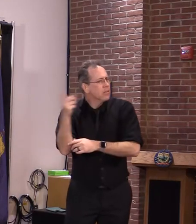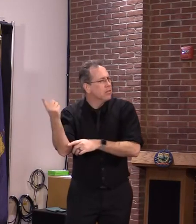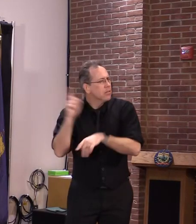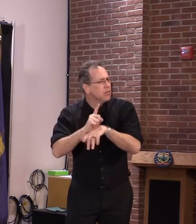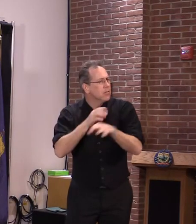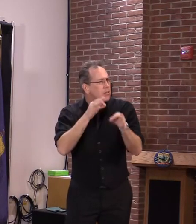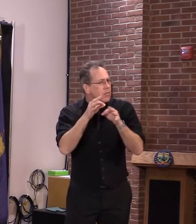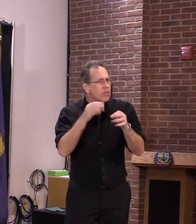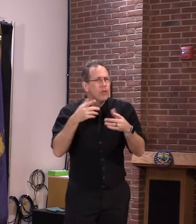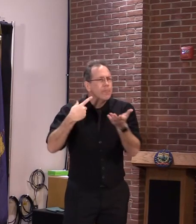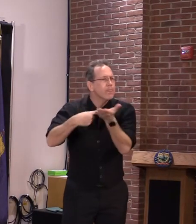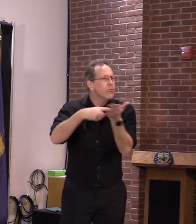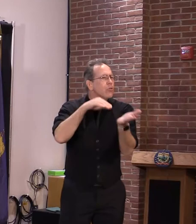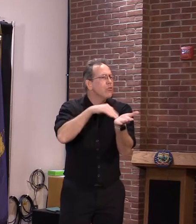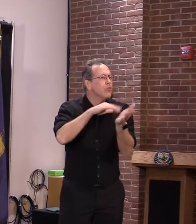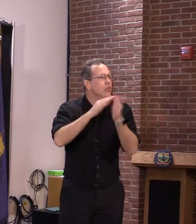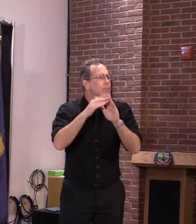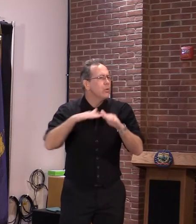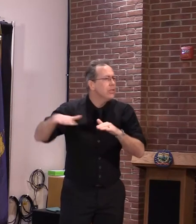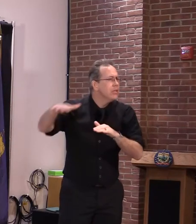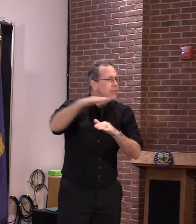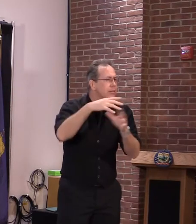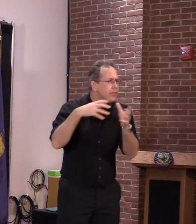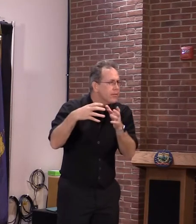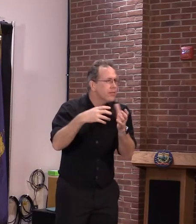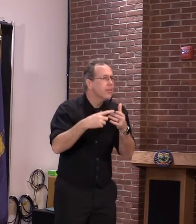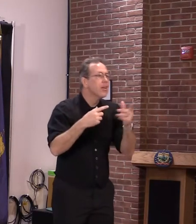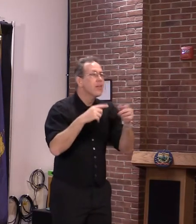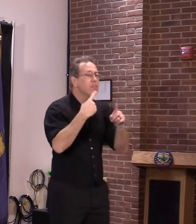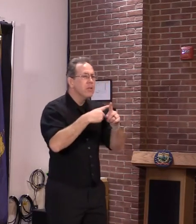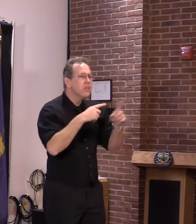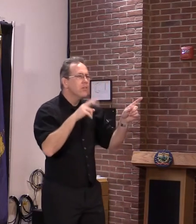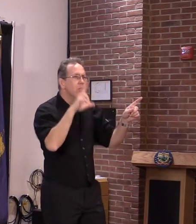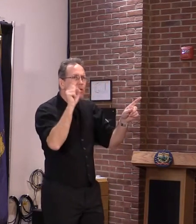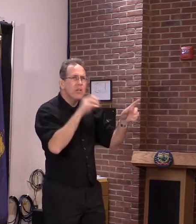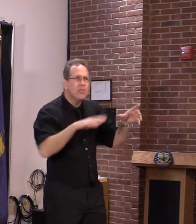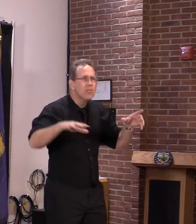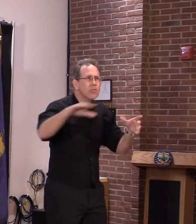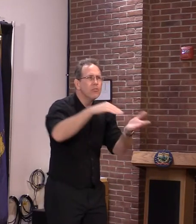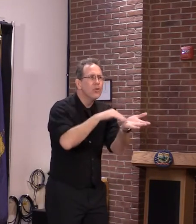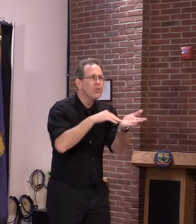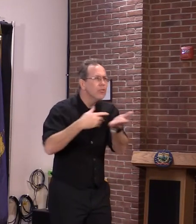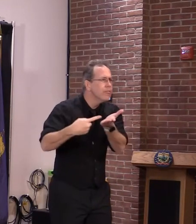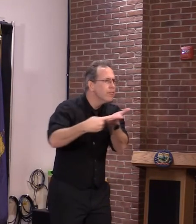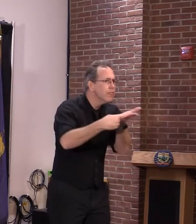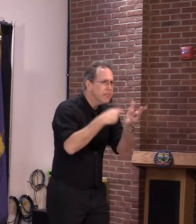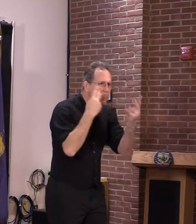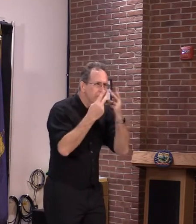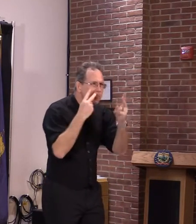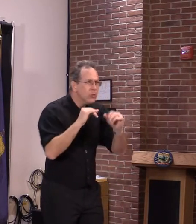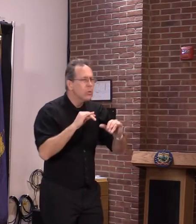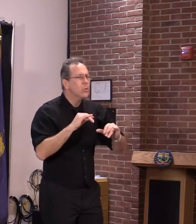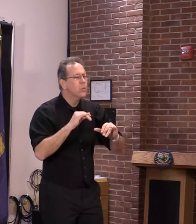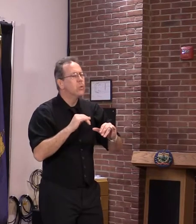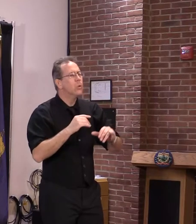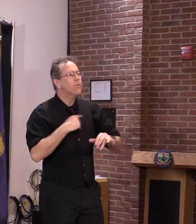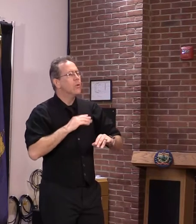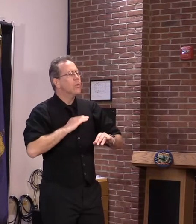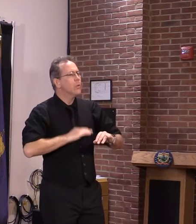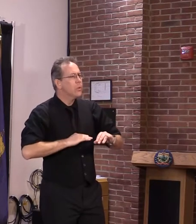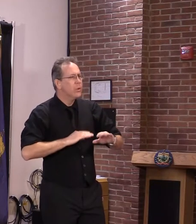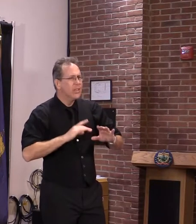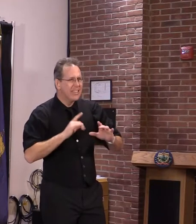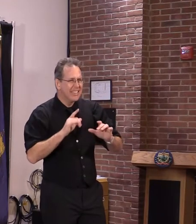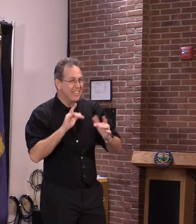at the national level, that, you know, if folks were having some comfort in the idea of contact tracing or surveillance testing in this